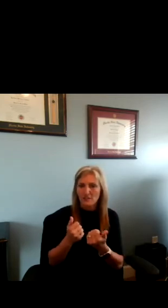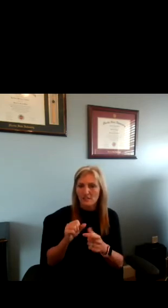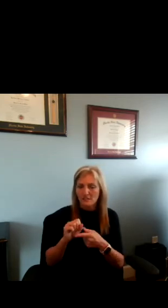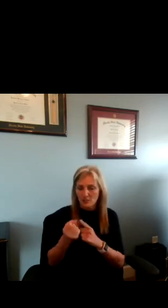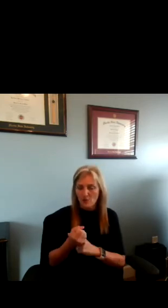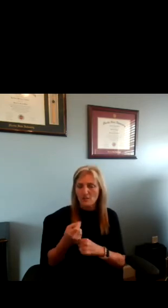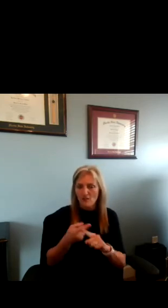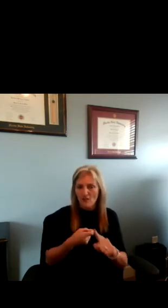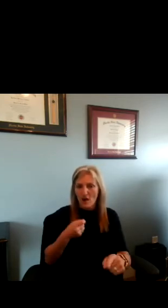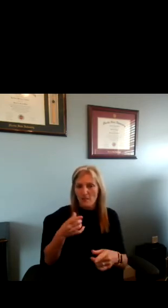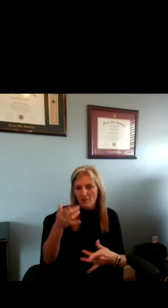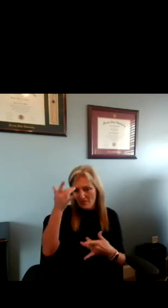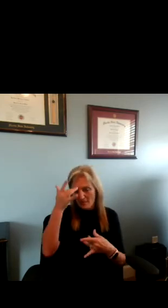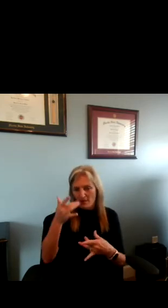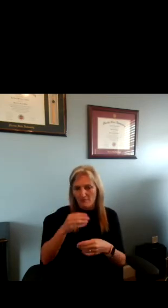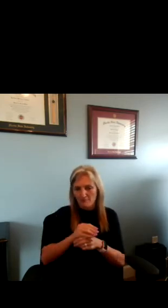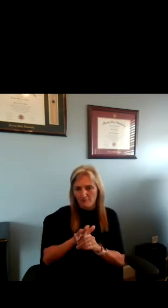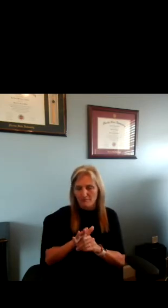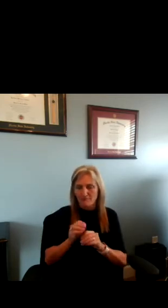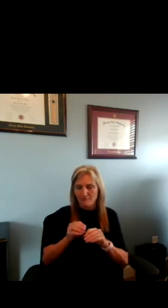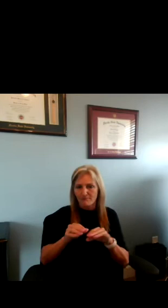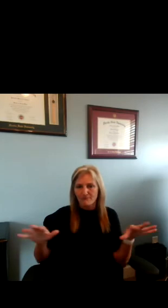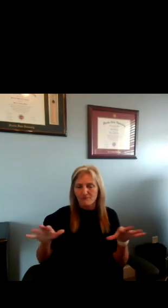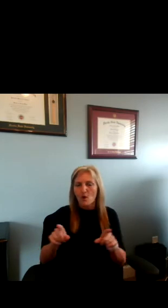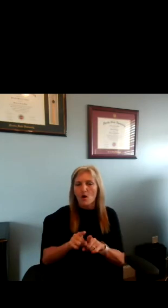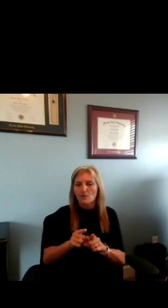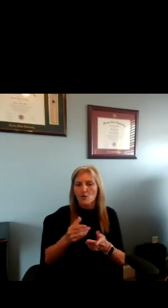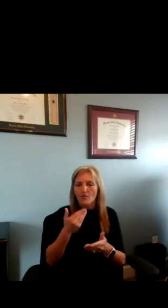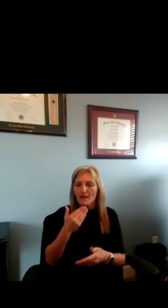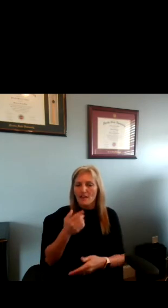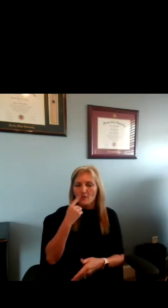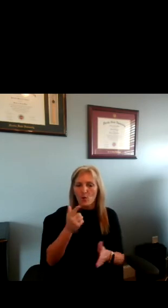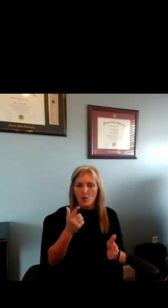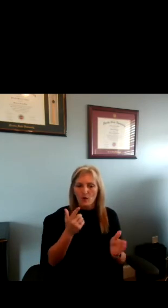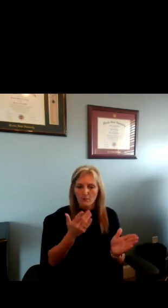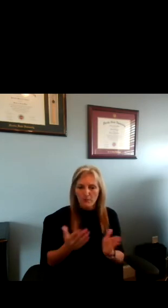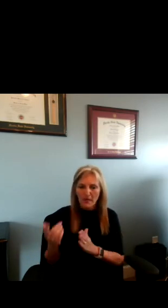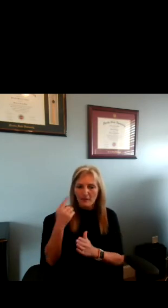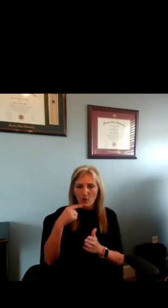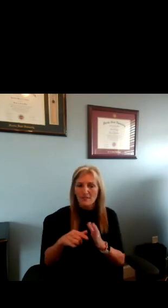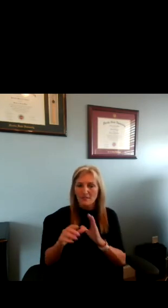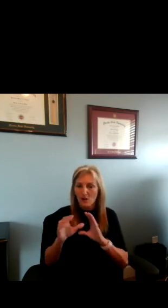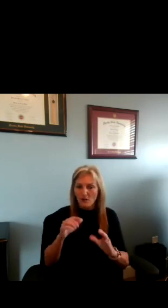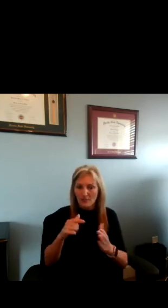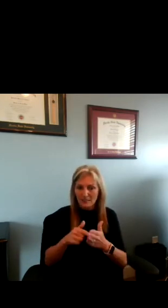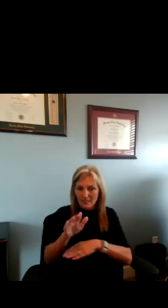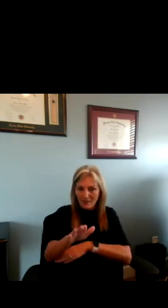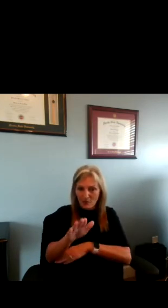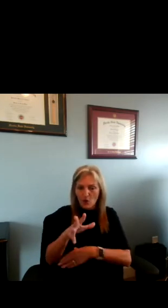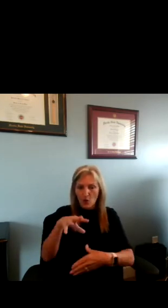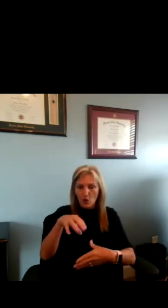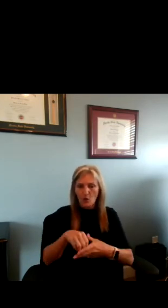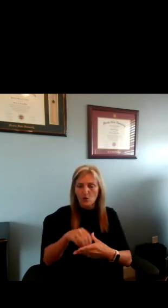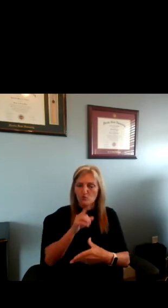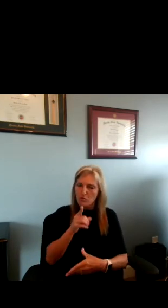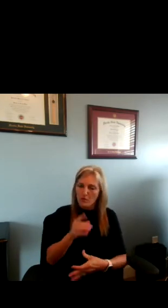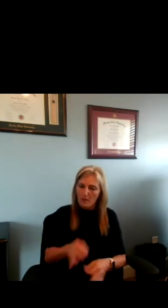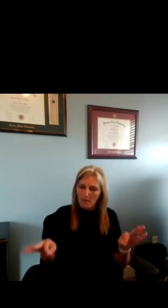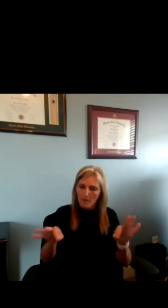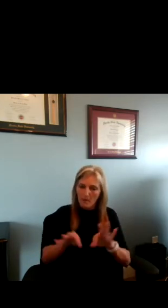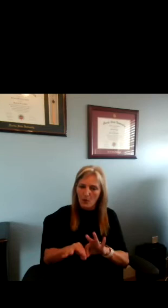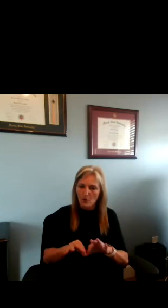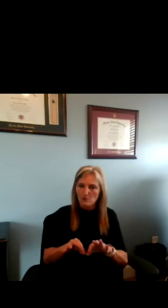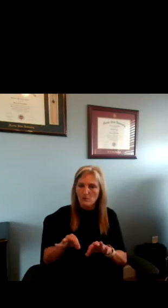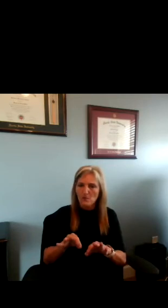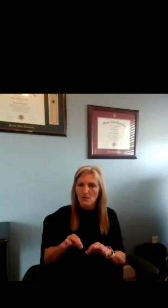pandemic. Also thankful for the thoughtful planning for this conversation this afternoon, including really important